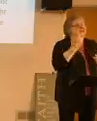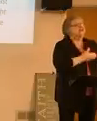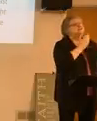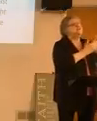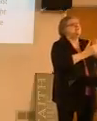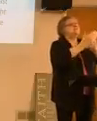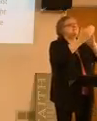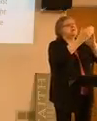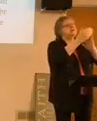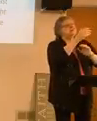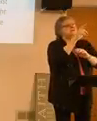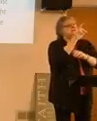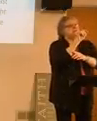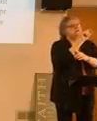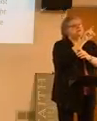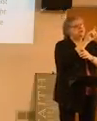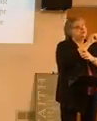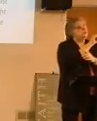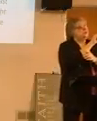your life and mine?